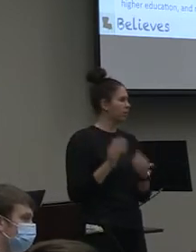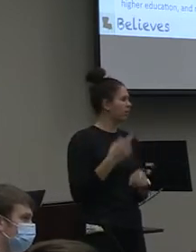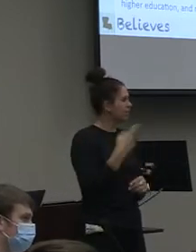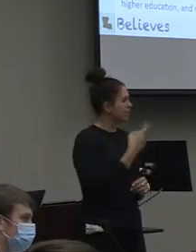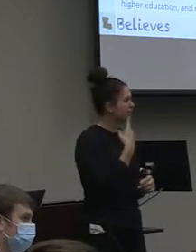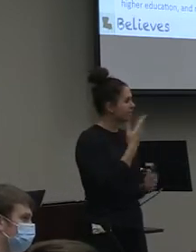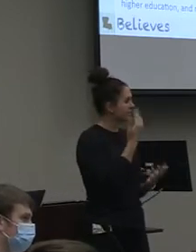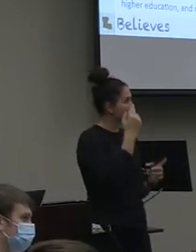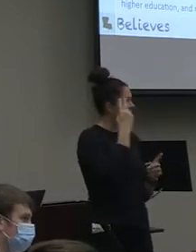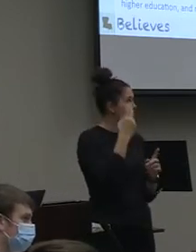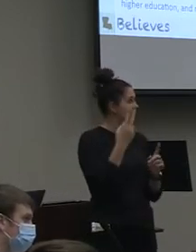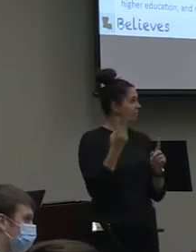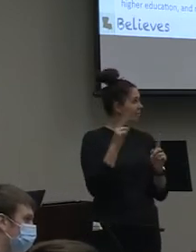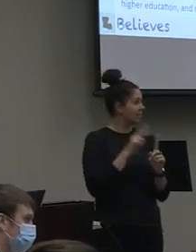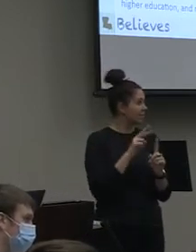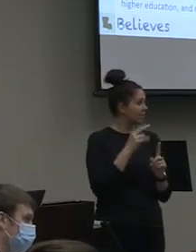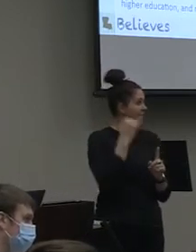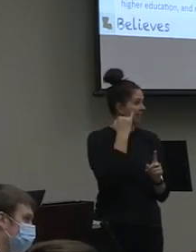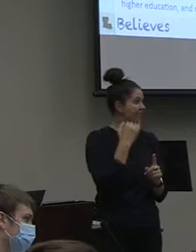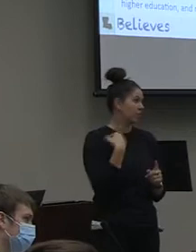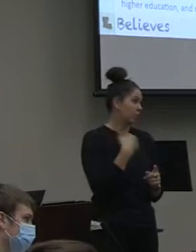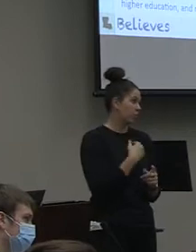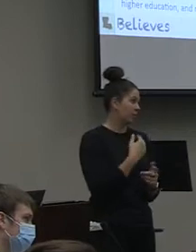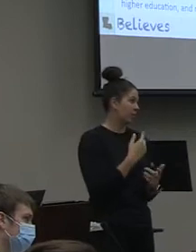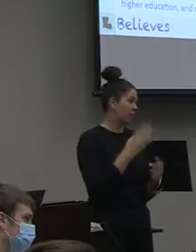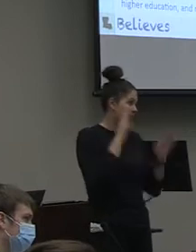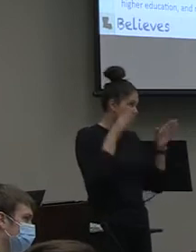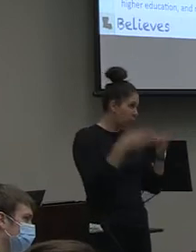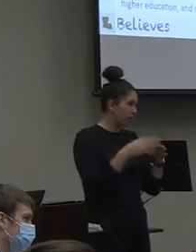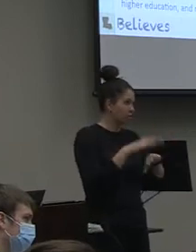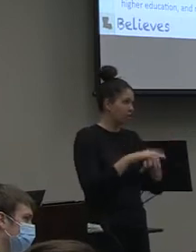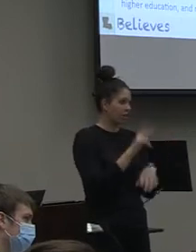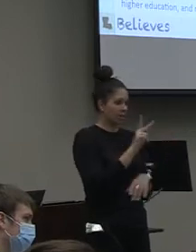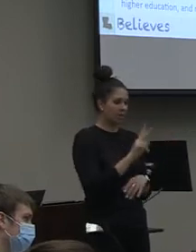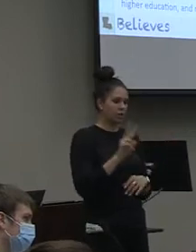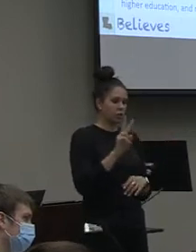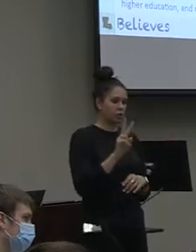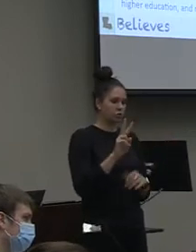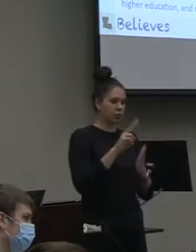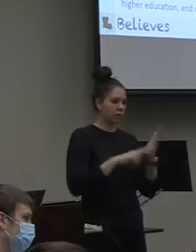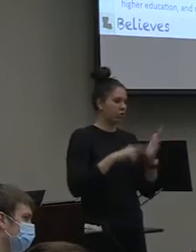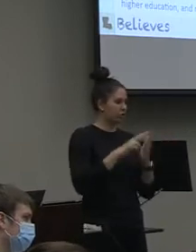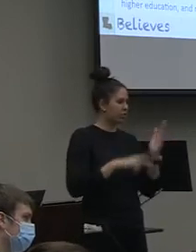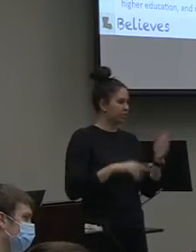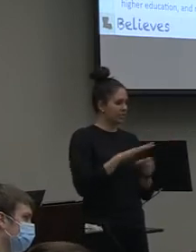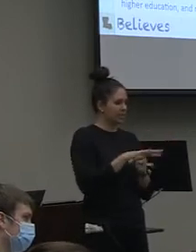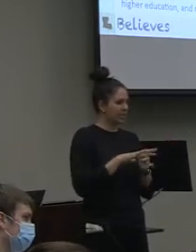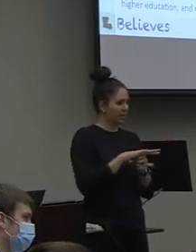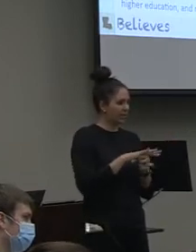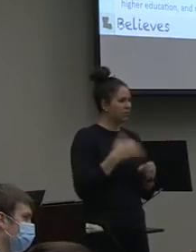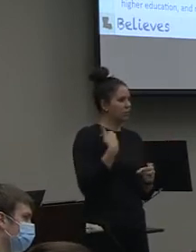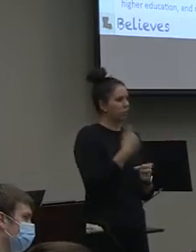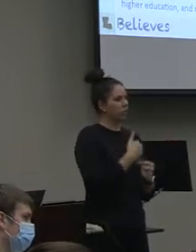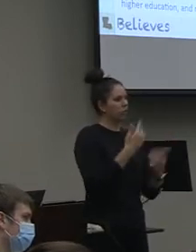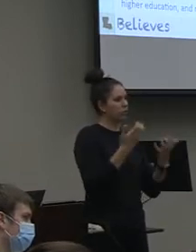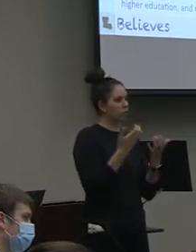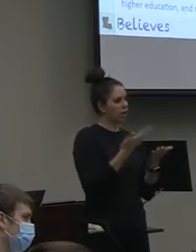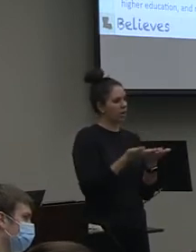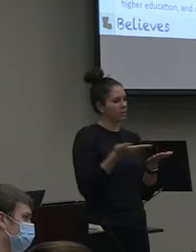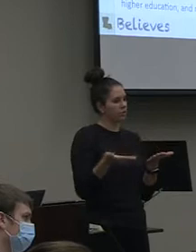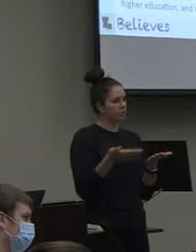the thought behind it is, like, if we're really, and we are, focusing on that K-2 literacy space, we want an instrument